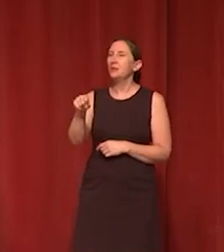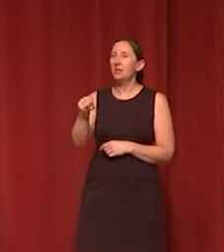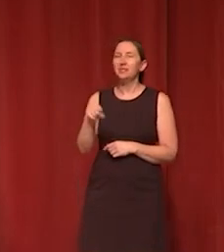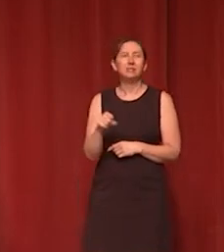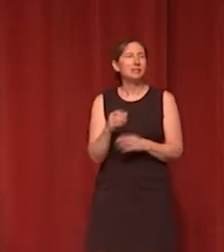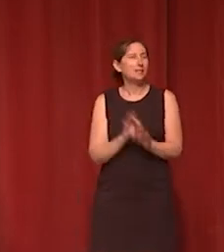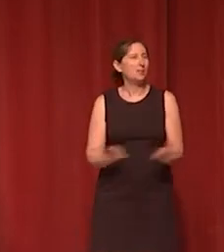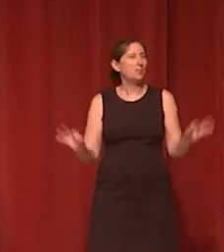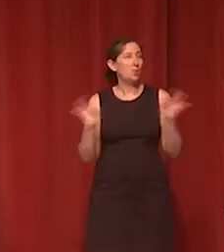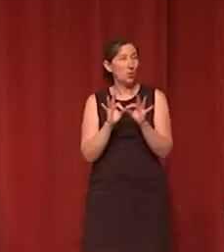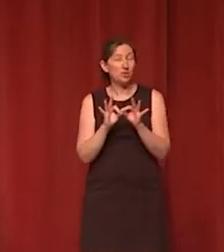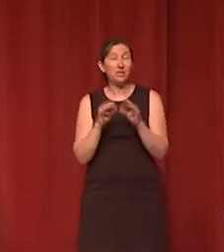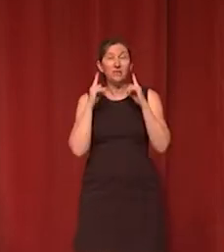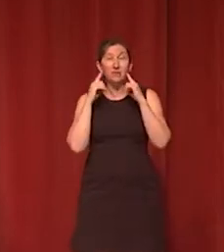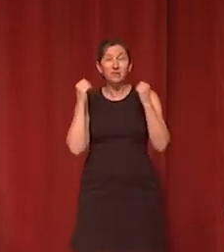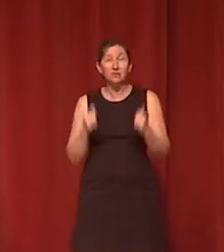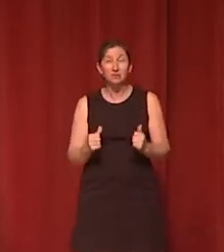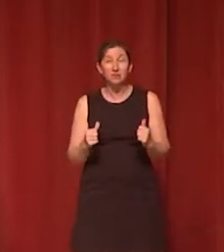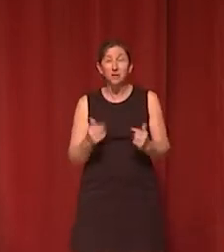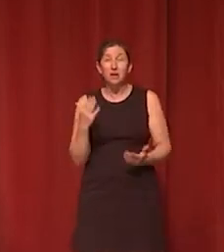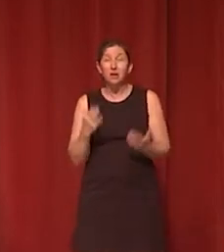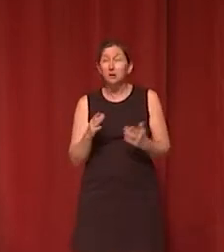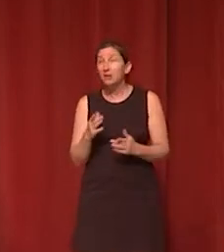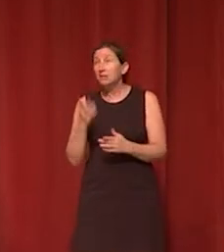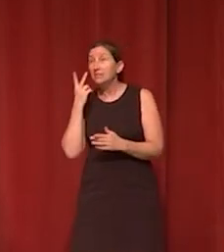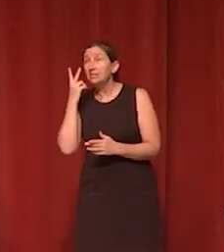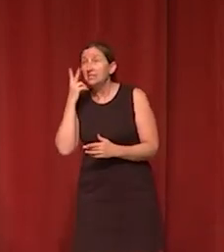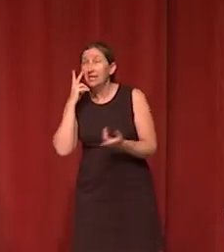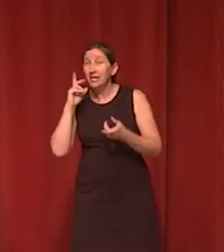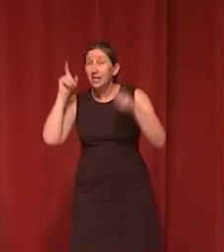hearing aids if that would be beneficial for them.